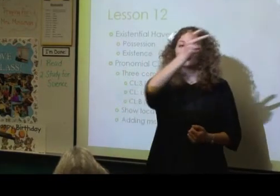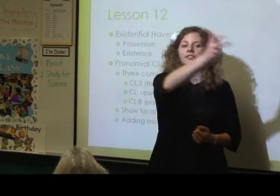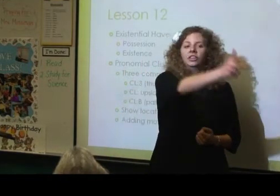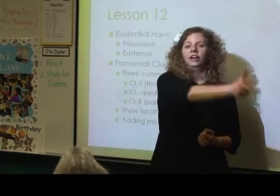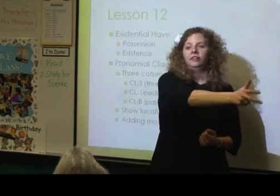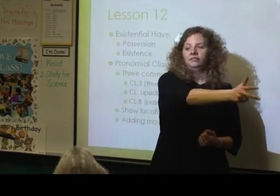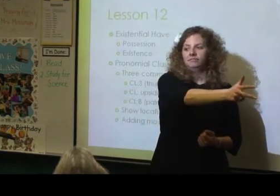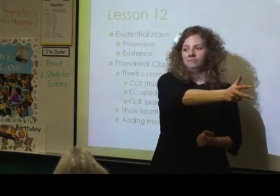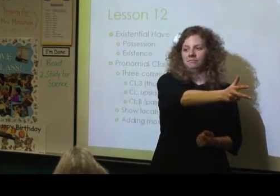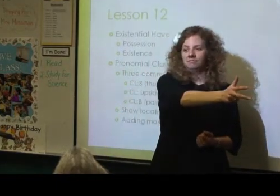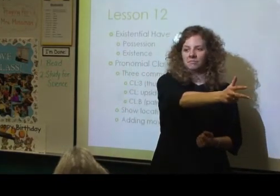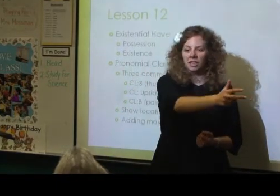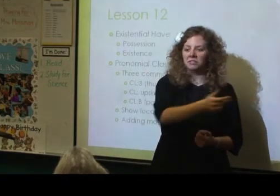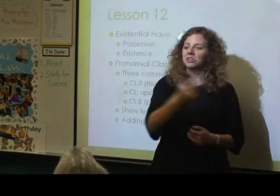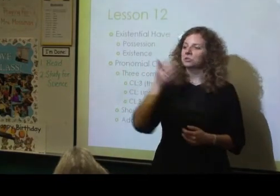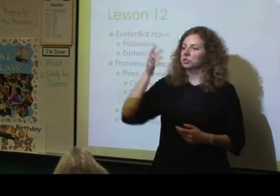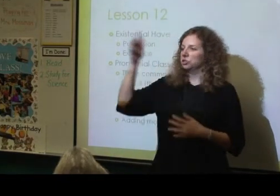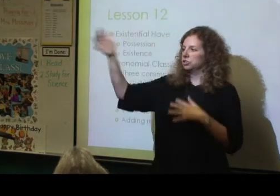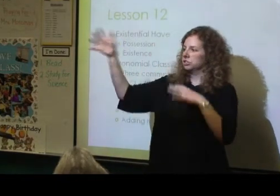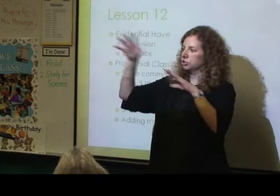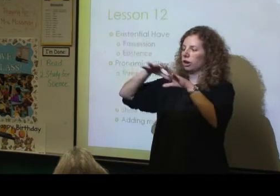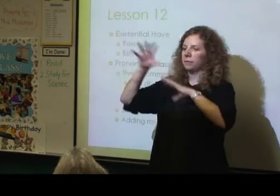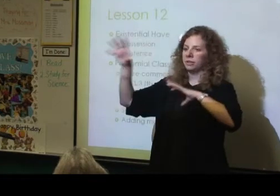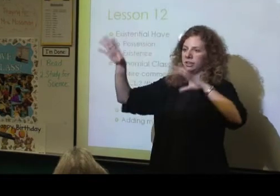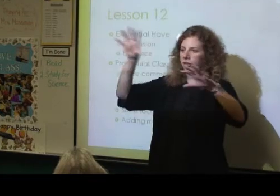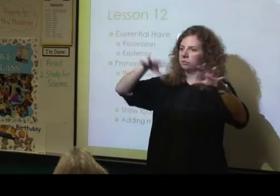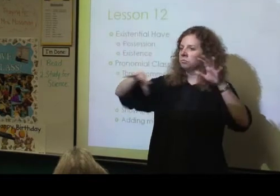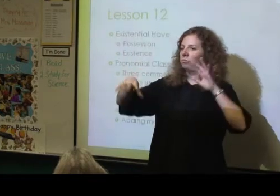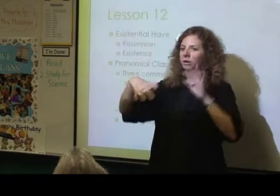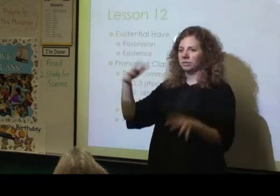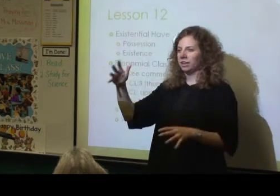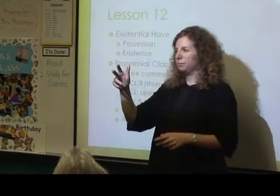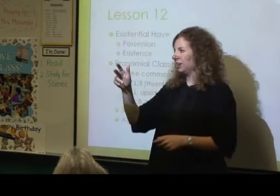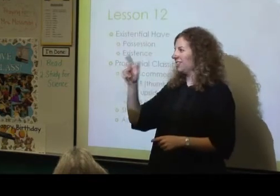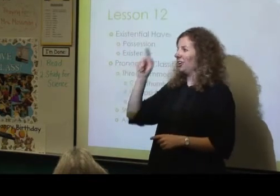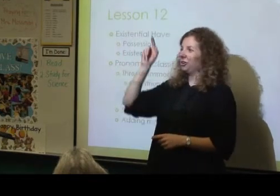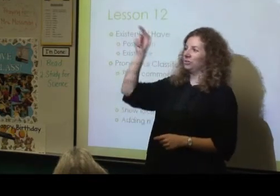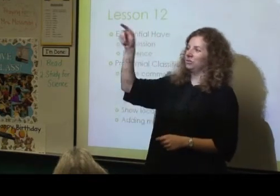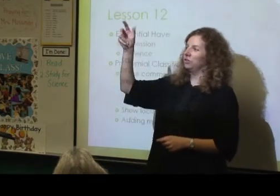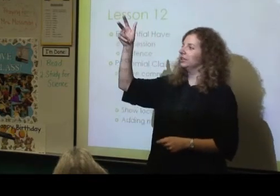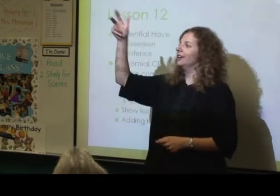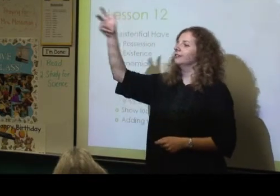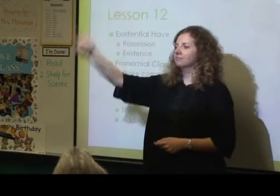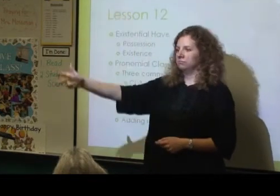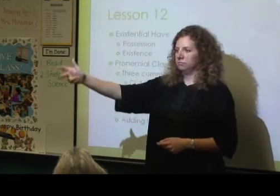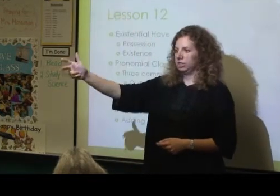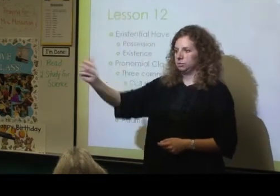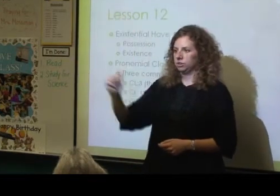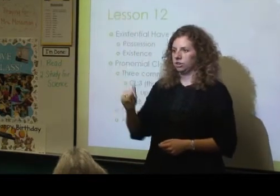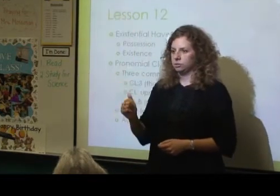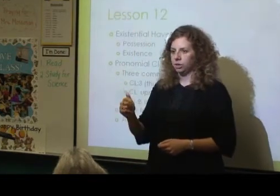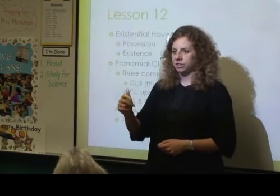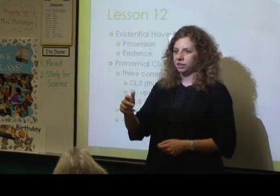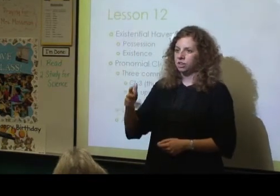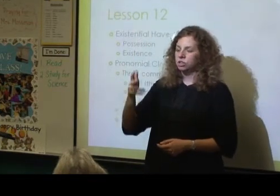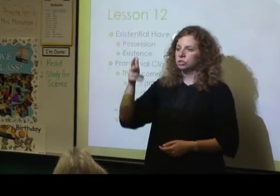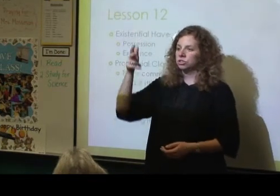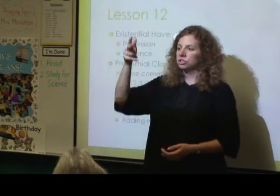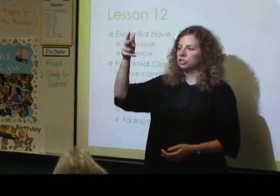over there. Okay, so you could just describe it like where it was at in the parking lot. Oh, over there, that's where the car's parked at. So this is